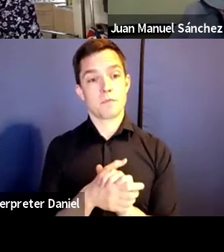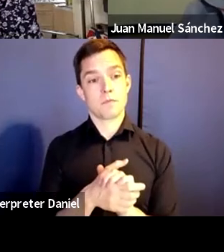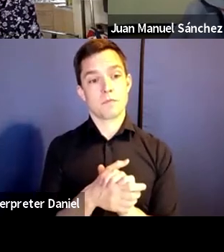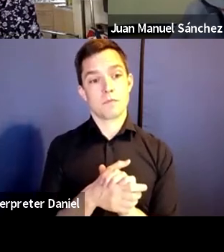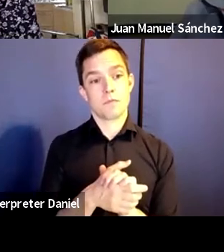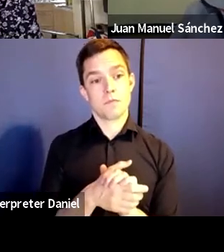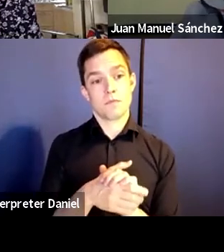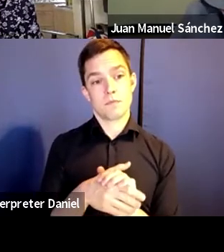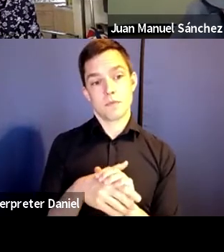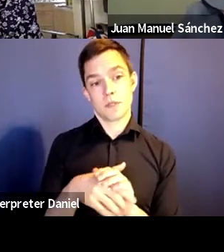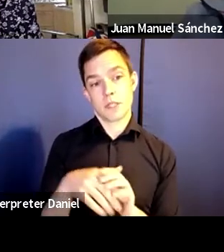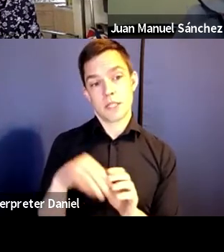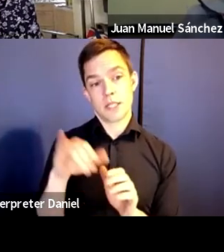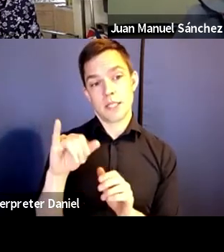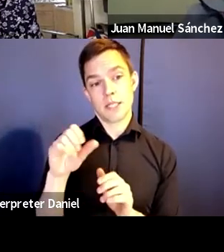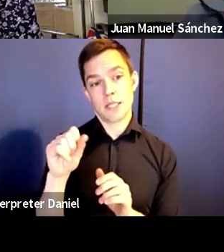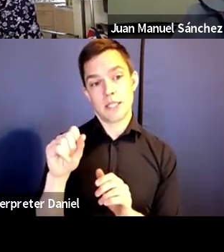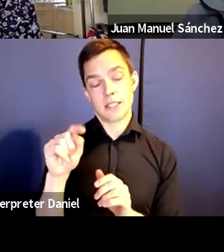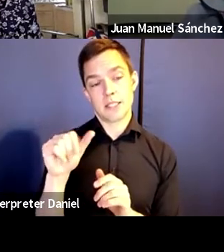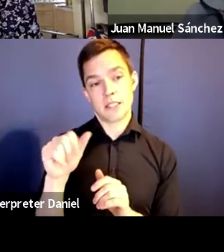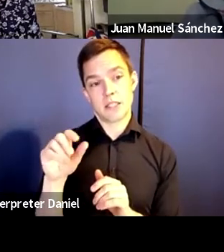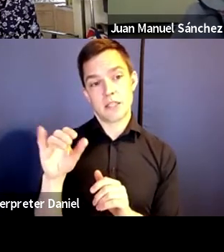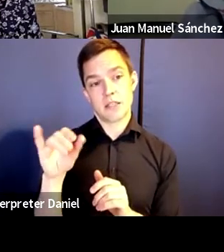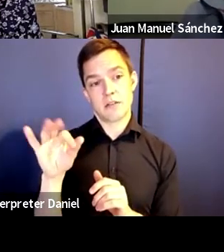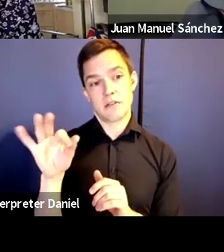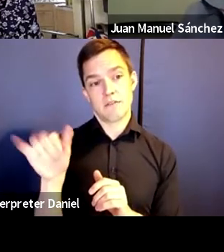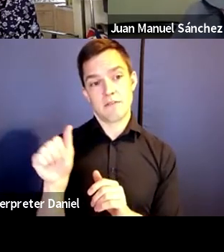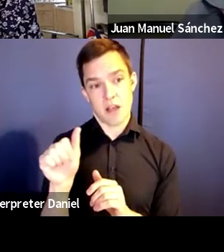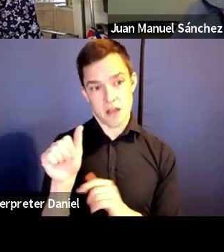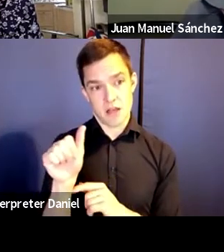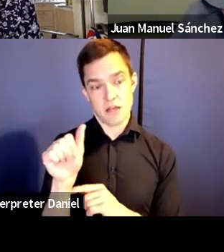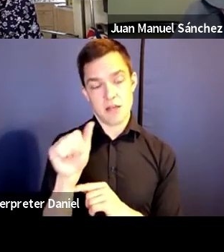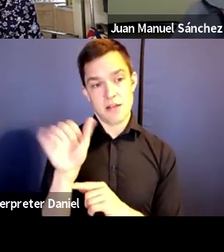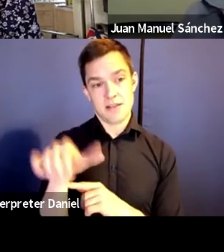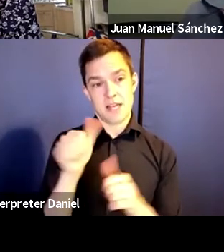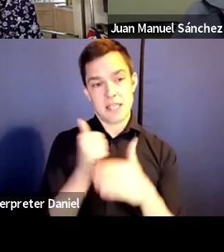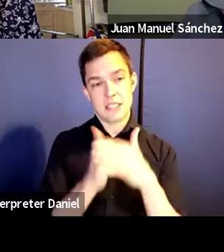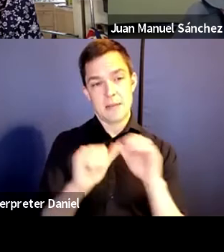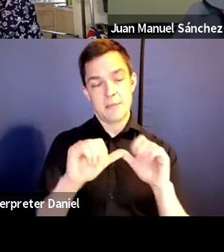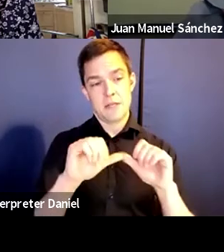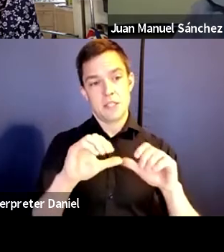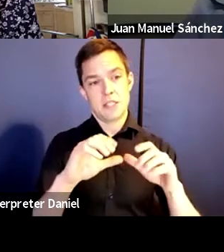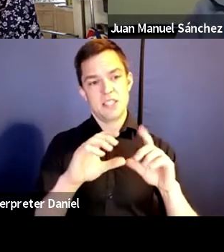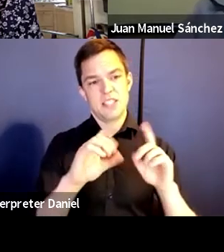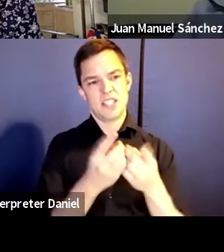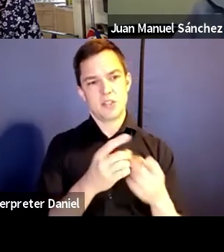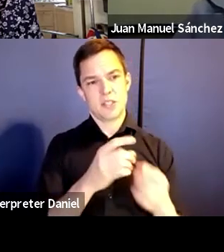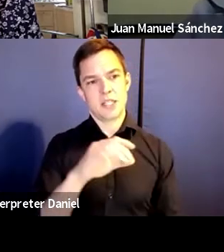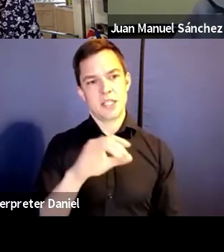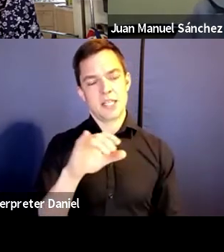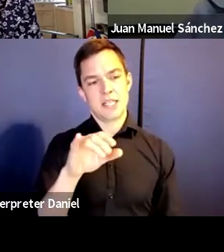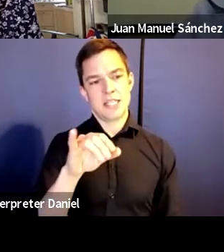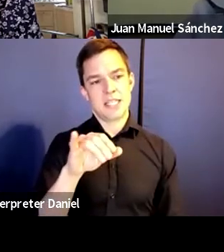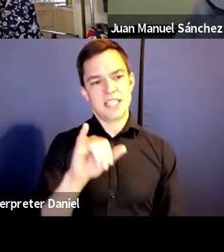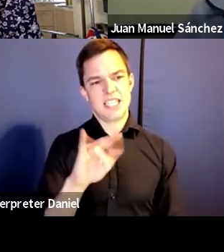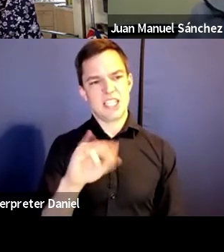Java, this is the project area, the East Java, the sub-district called Trenggalek. It was